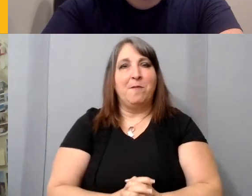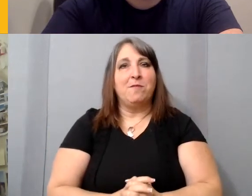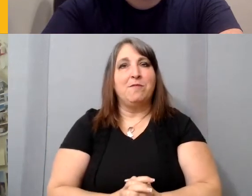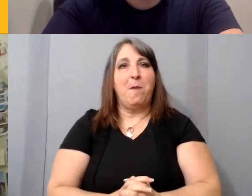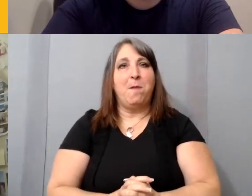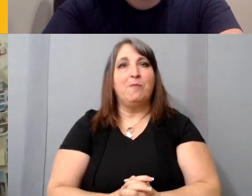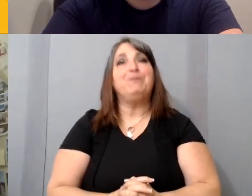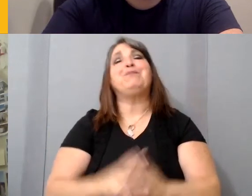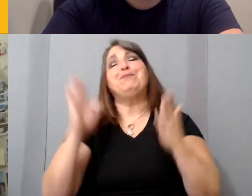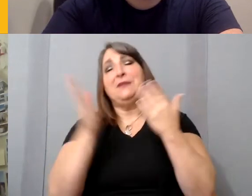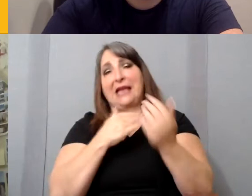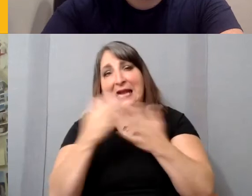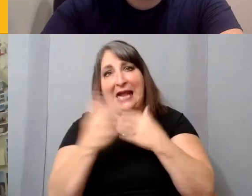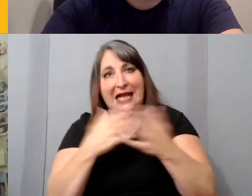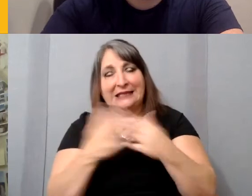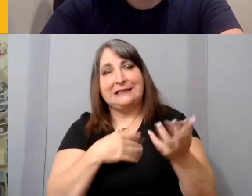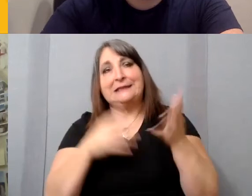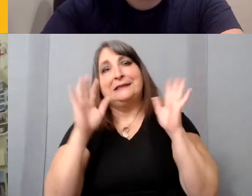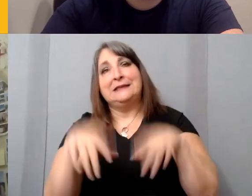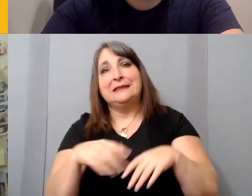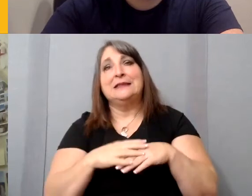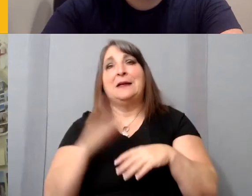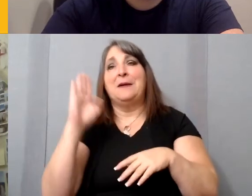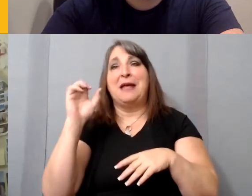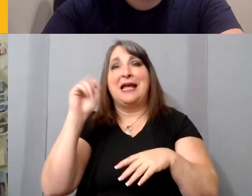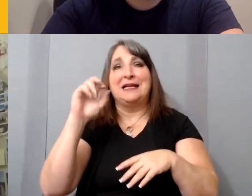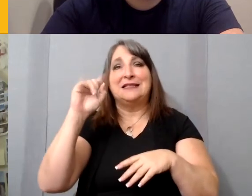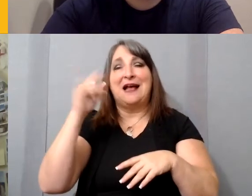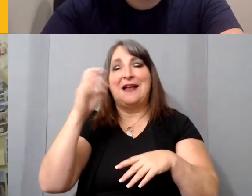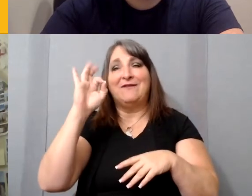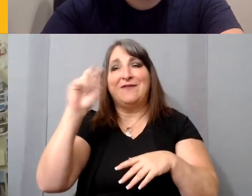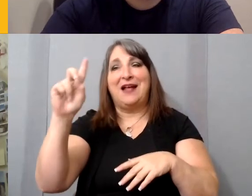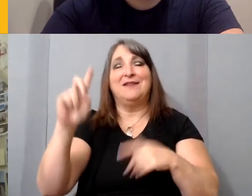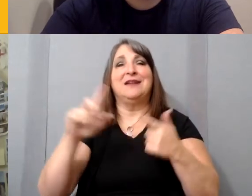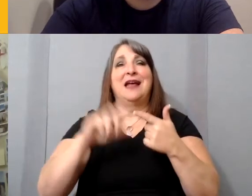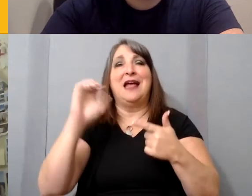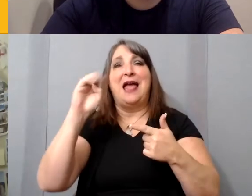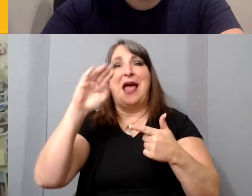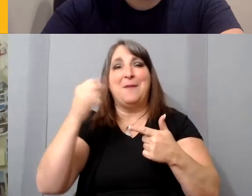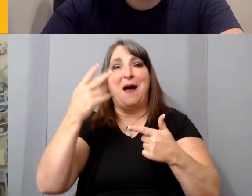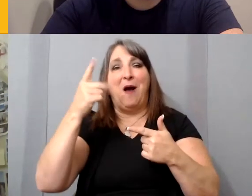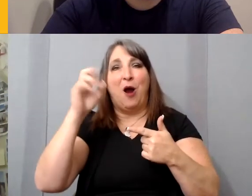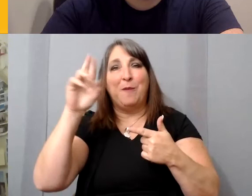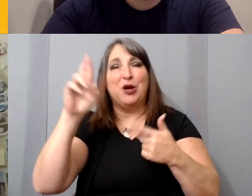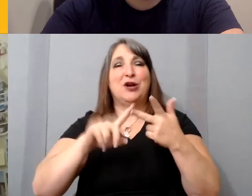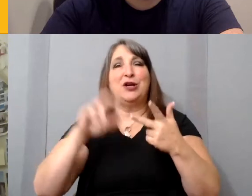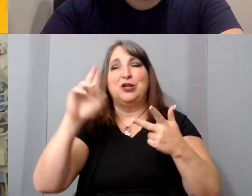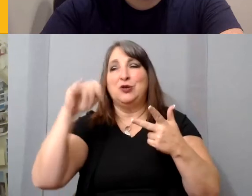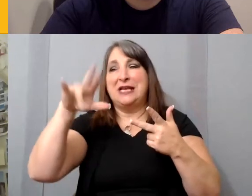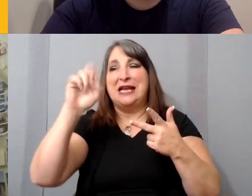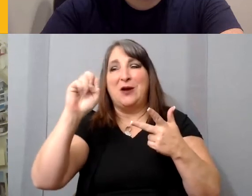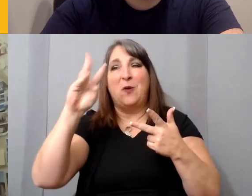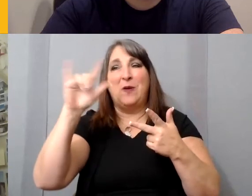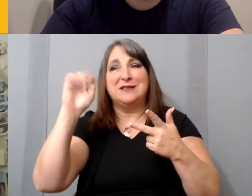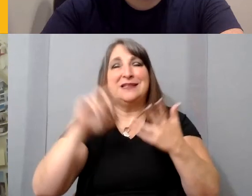So in any case, like it says, Ben Seinfeld, Emma Harper, Unique Wilson, Alejandro